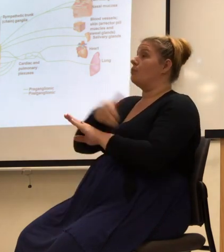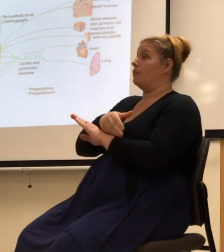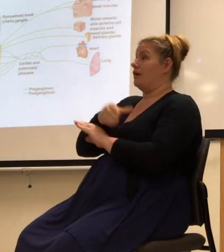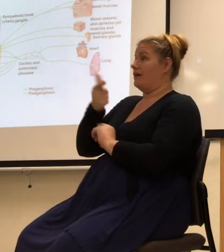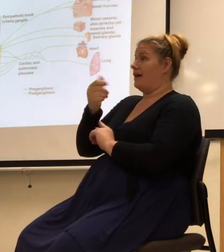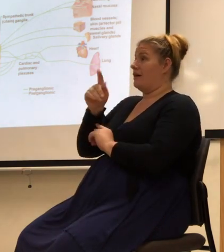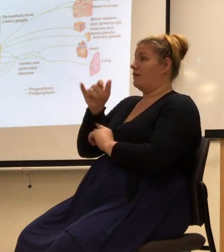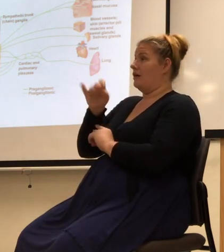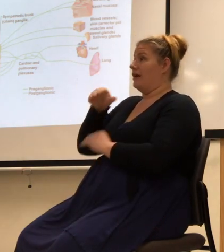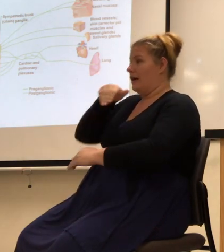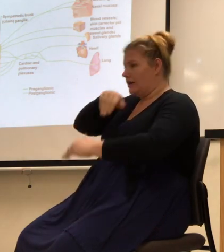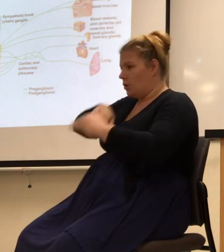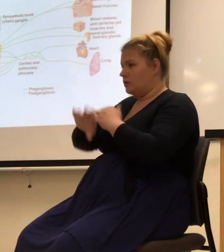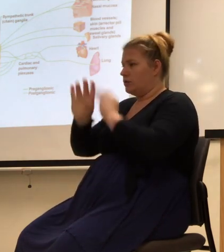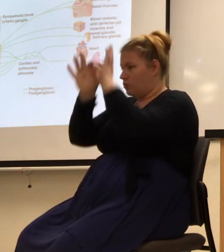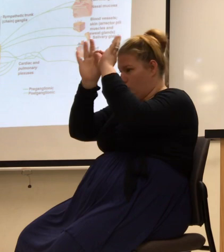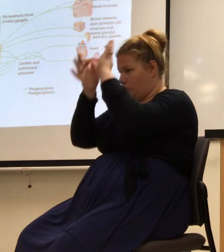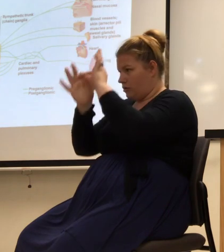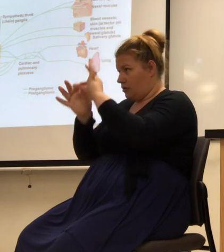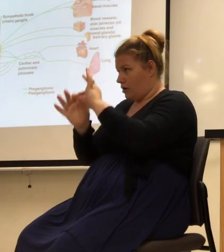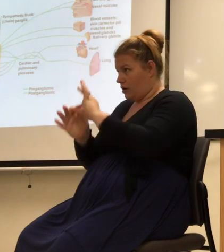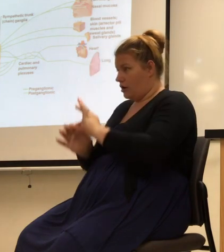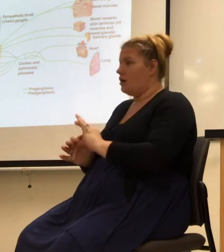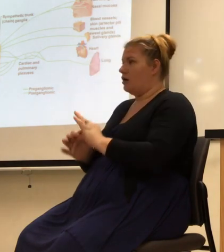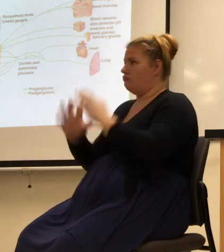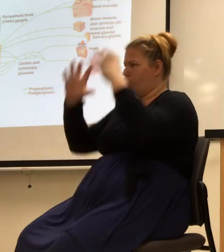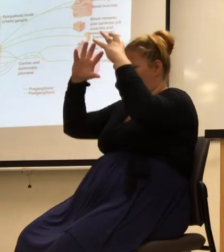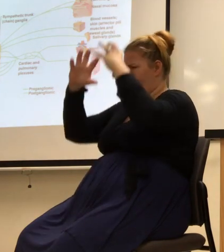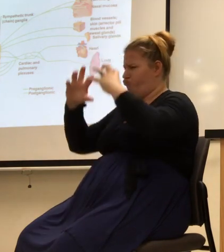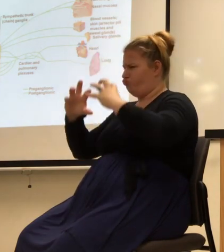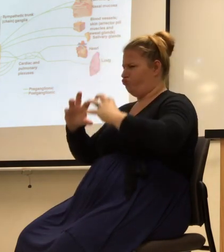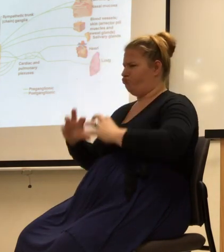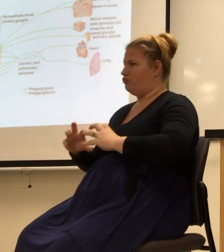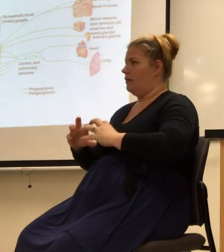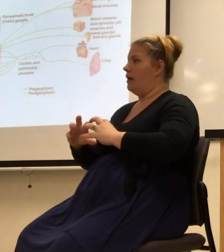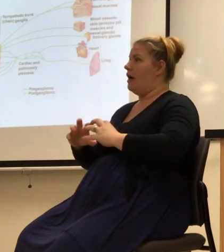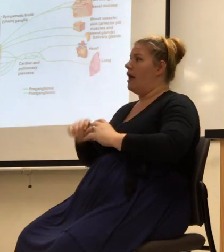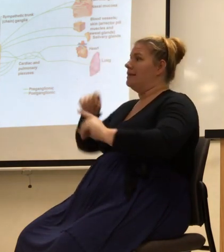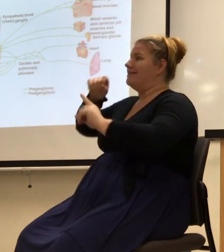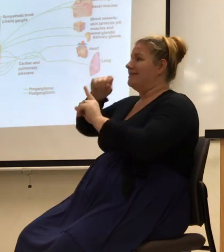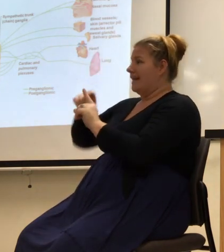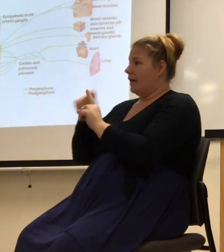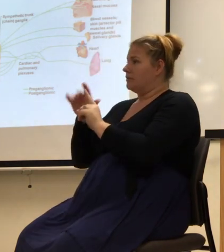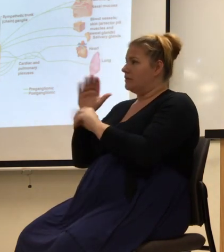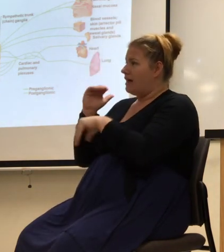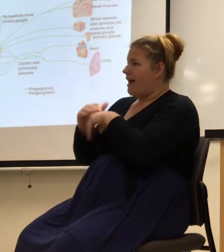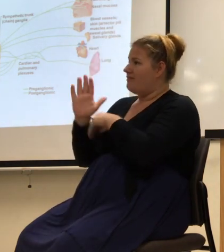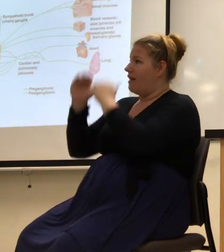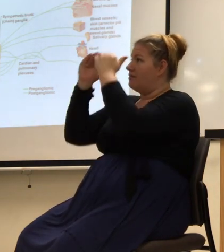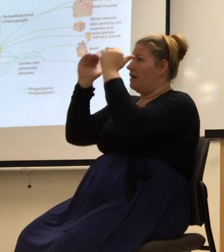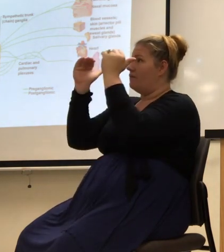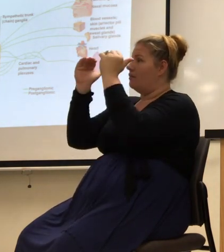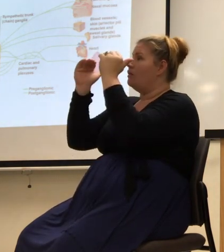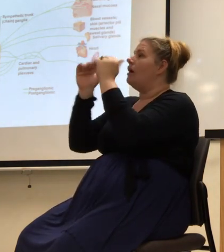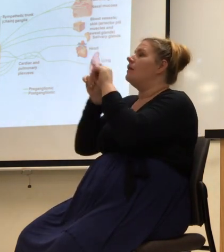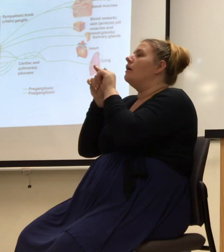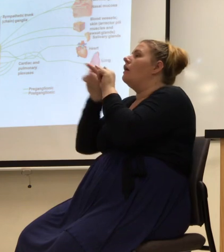it enters the paravertebral ganglion, and it synapses at that level, and the post goes to the